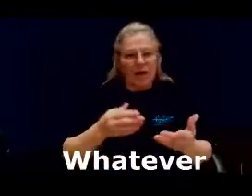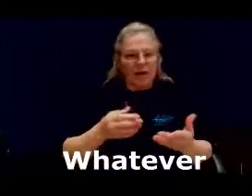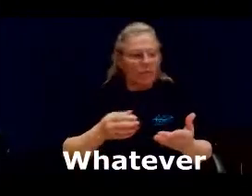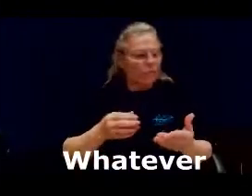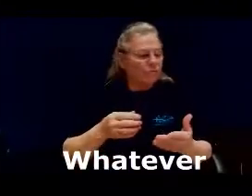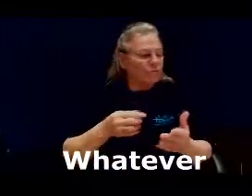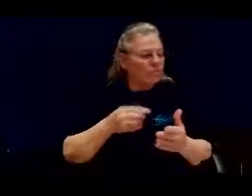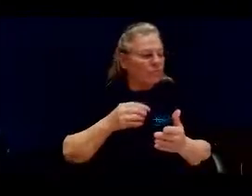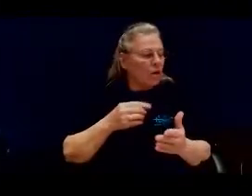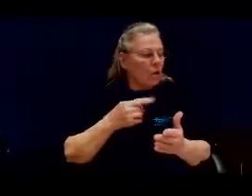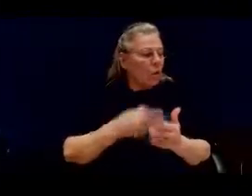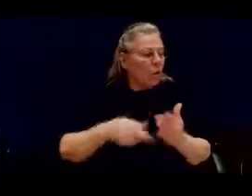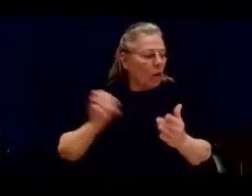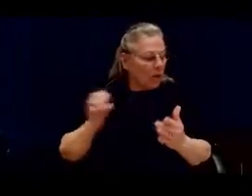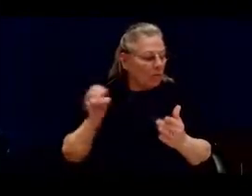I do whatever.